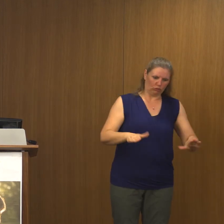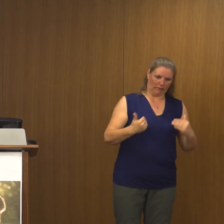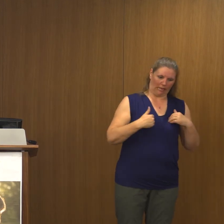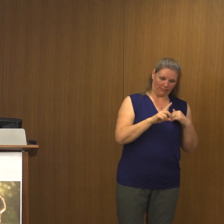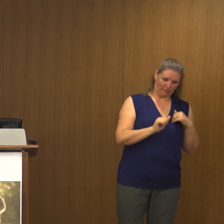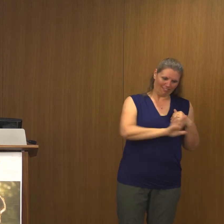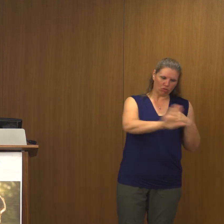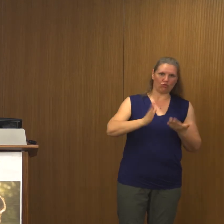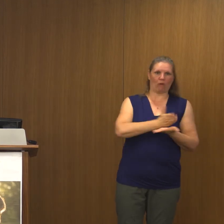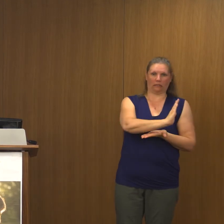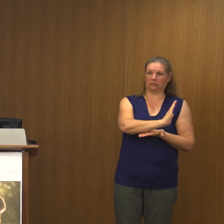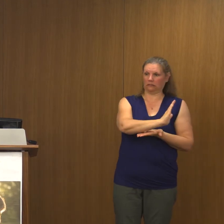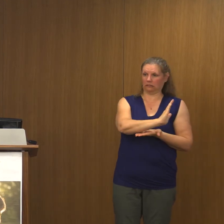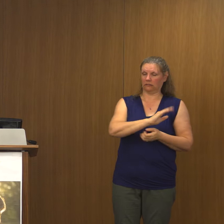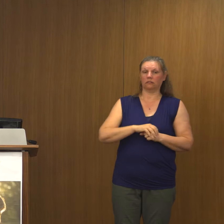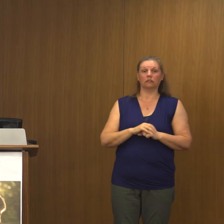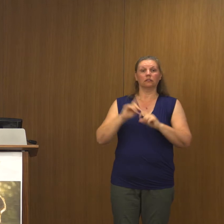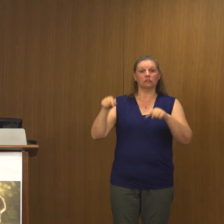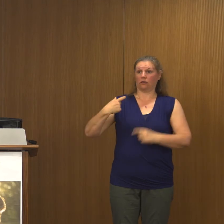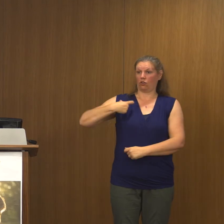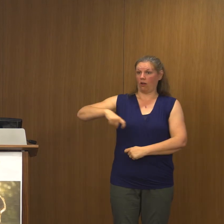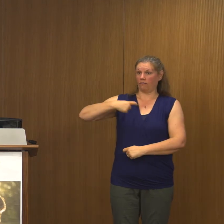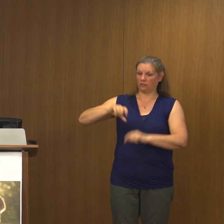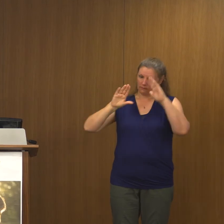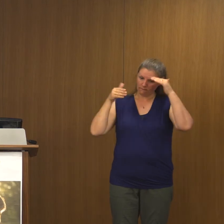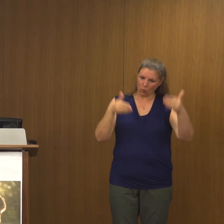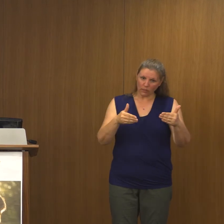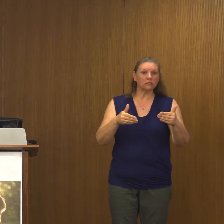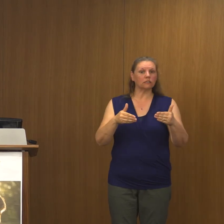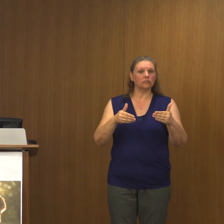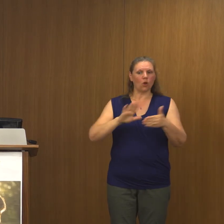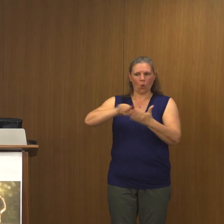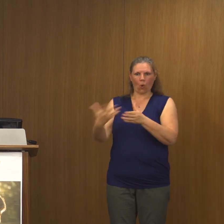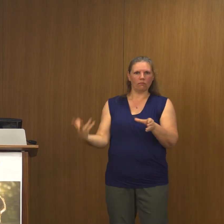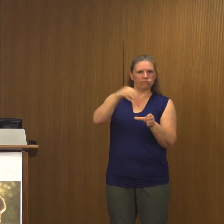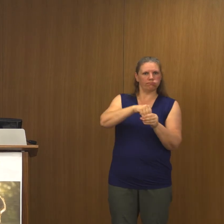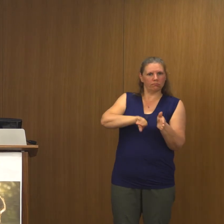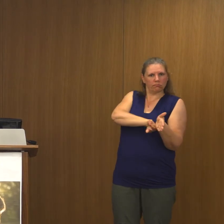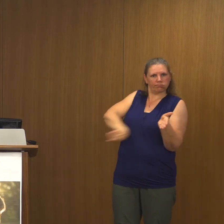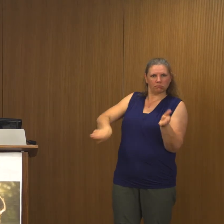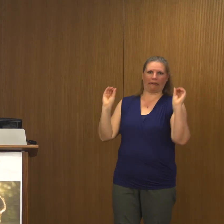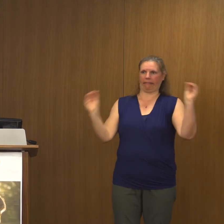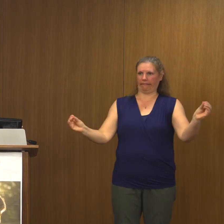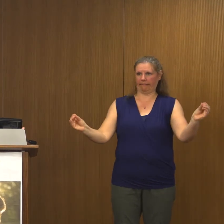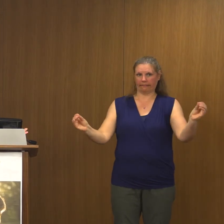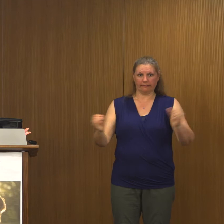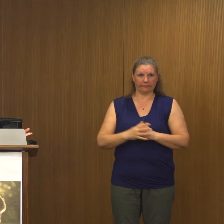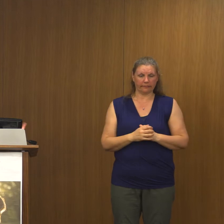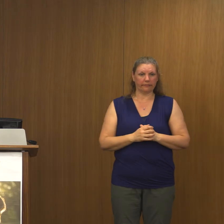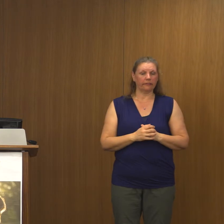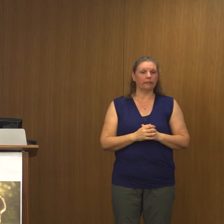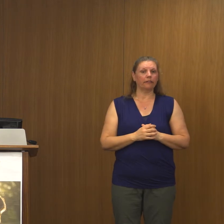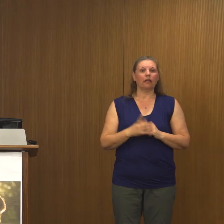whole Conference of the States Parties has been on No One Left Behind, and with this idea, we know